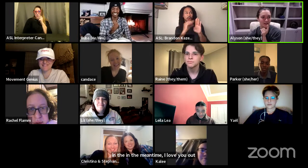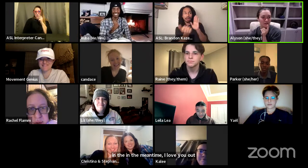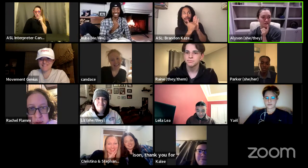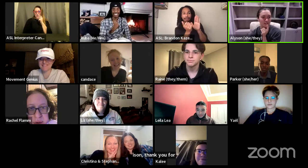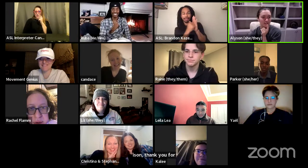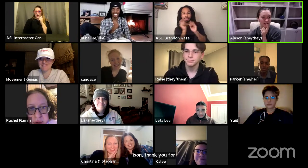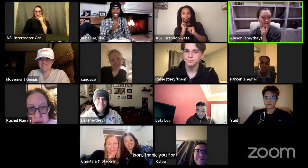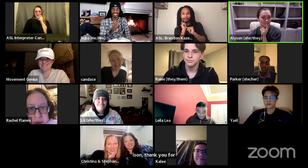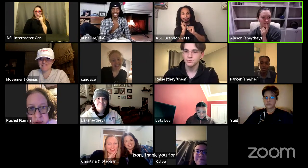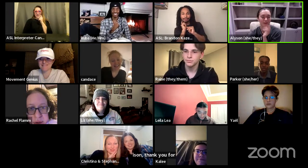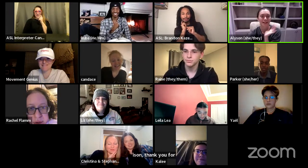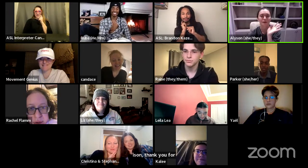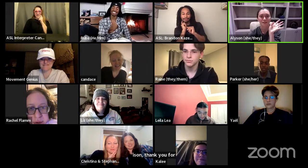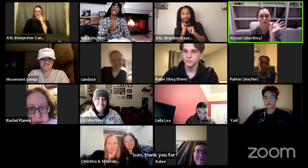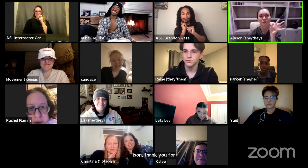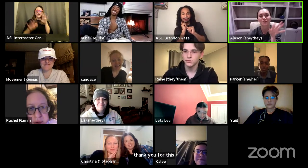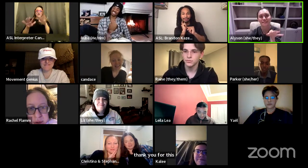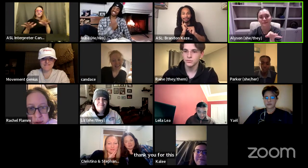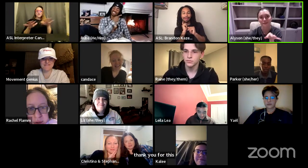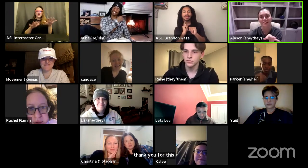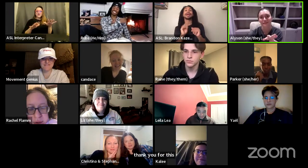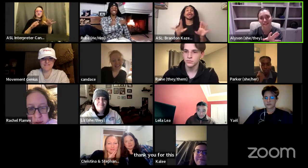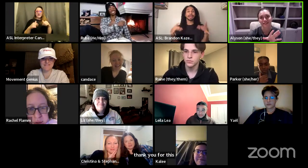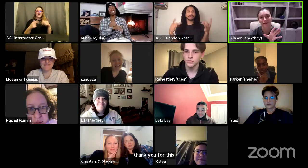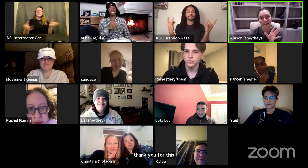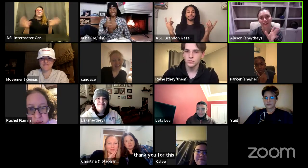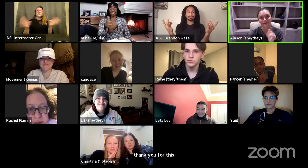Ooh. This is all chill now. Okay, because we're closing